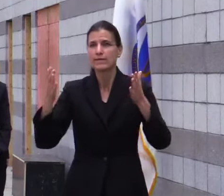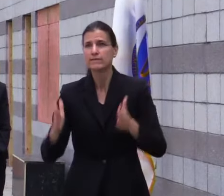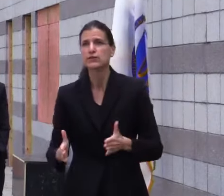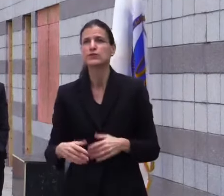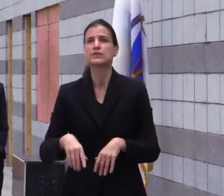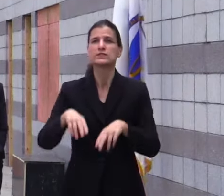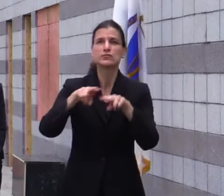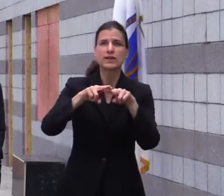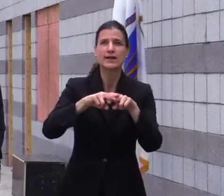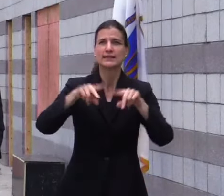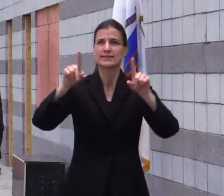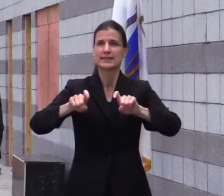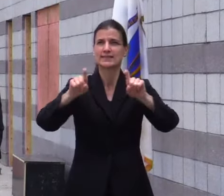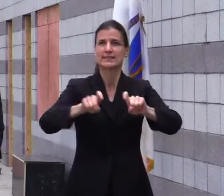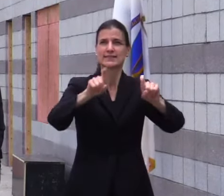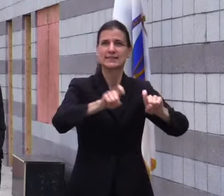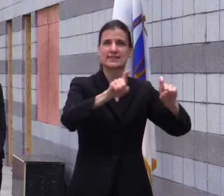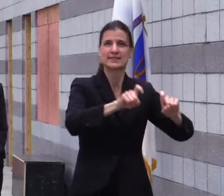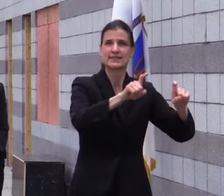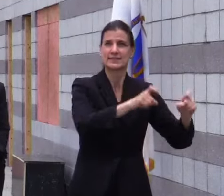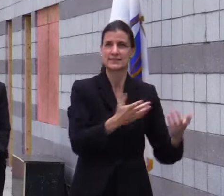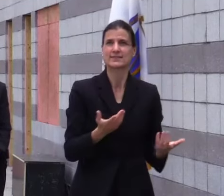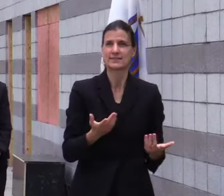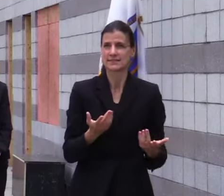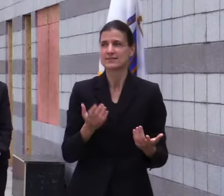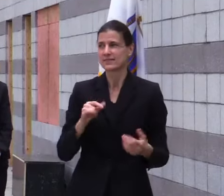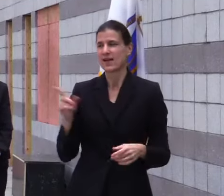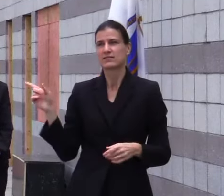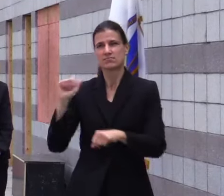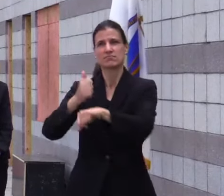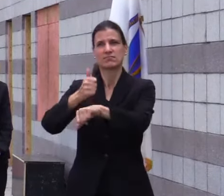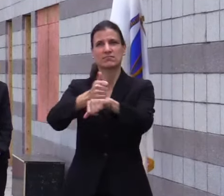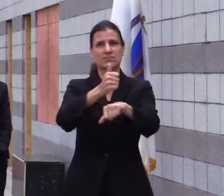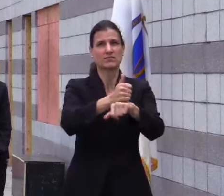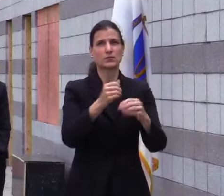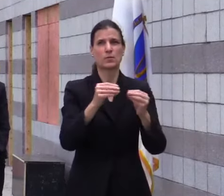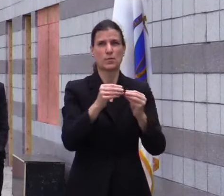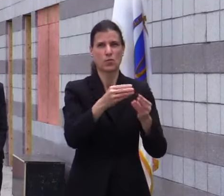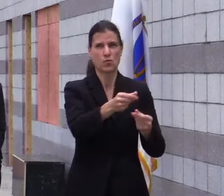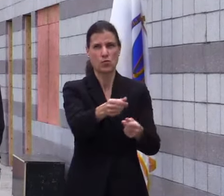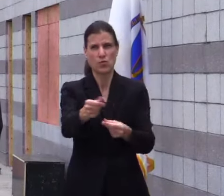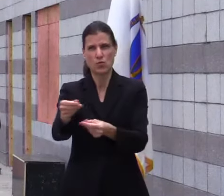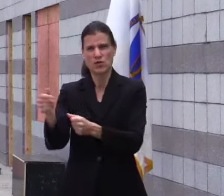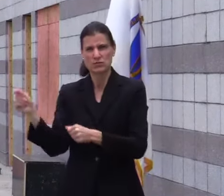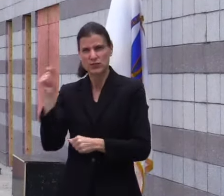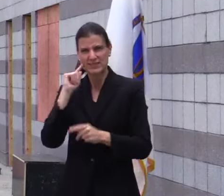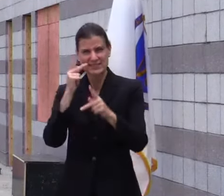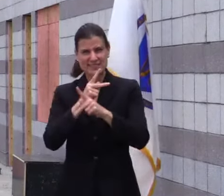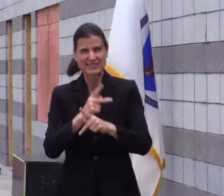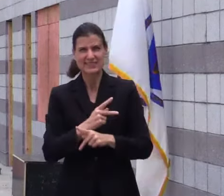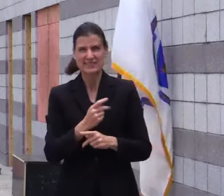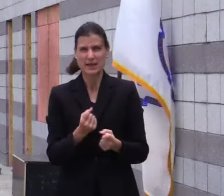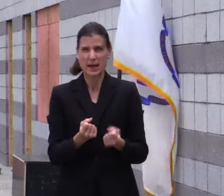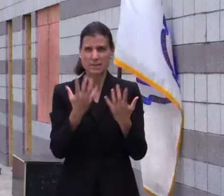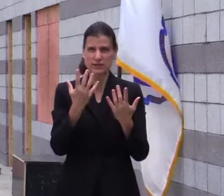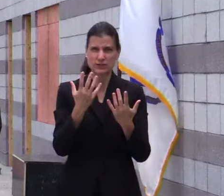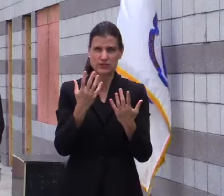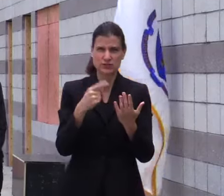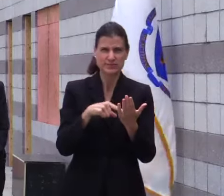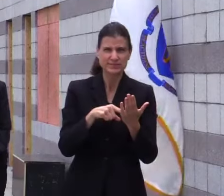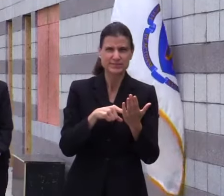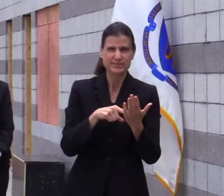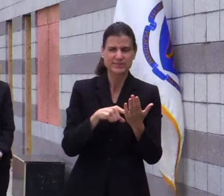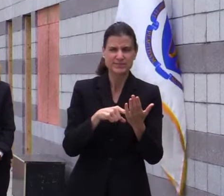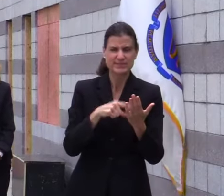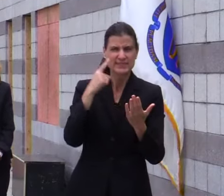process. We have currently some number, I believe it's, I heard this morning it may have already changed, but we